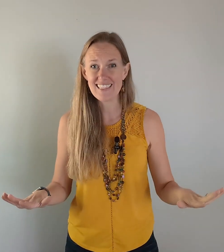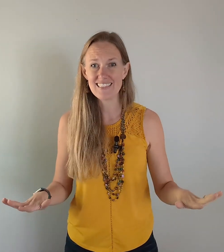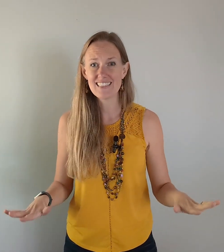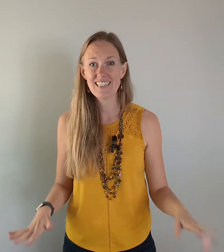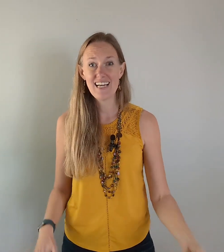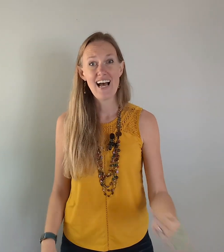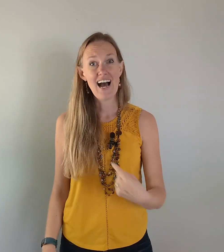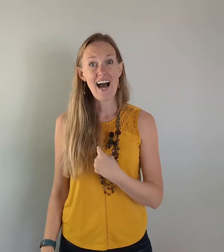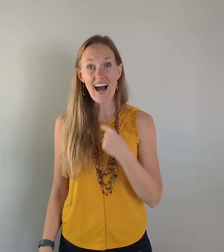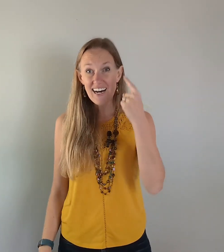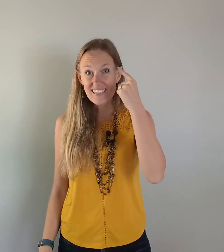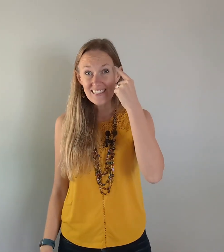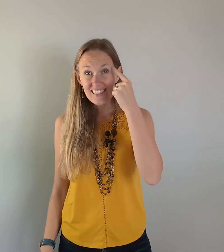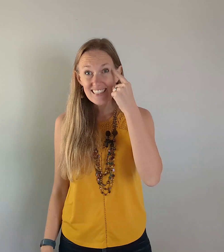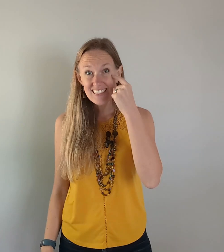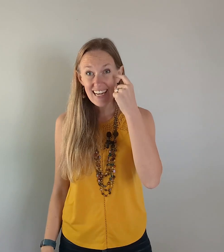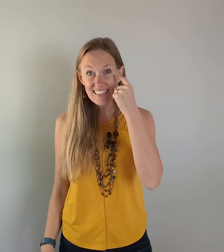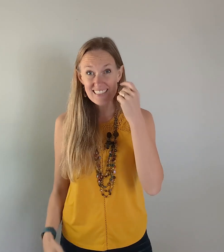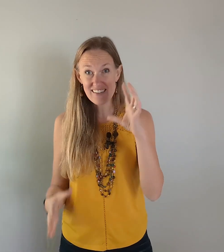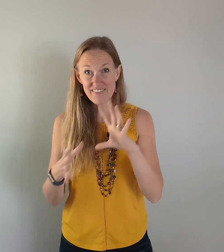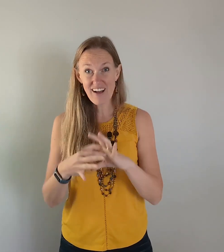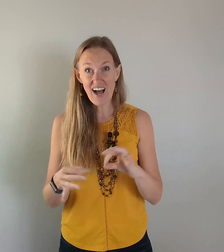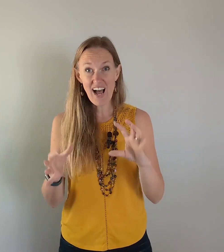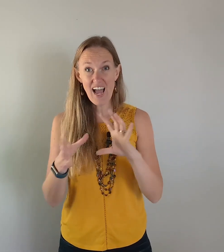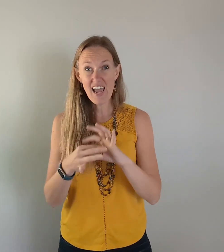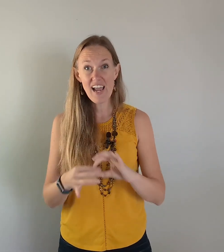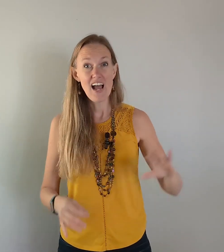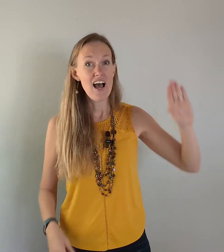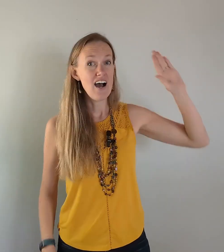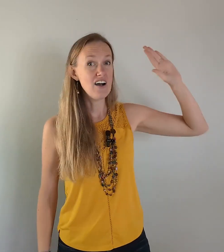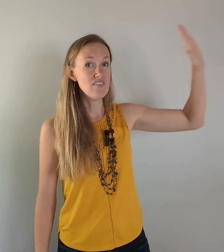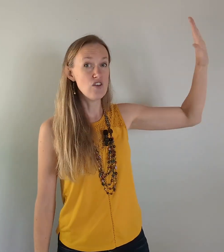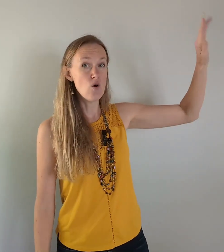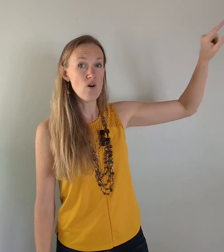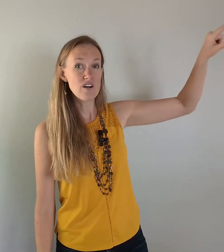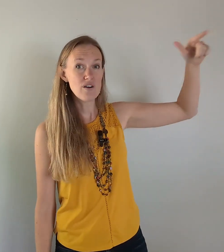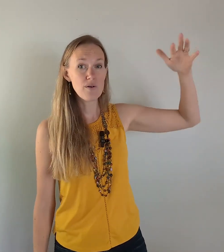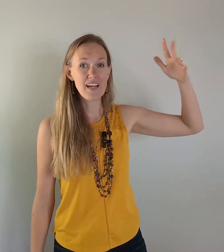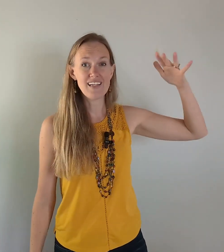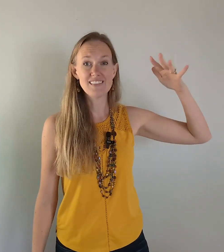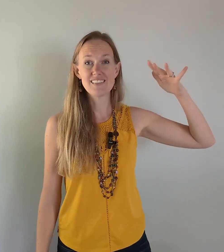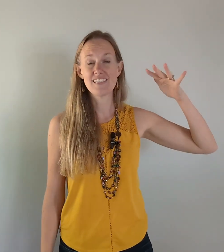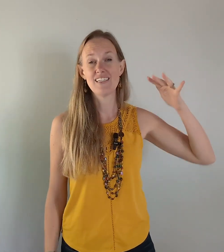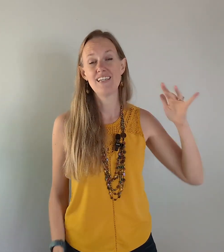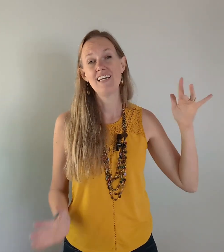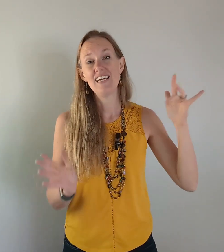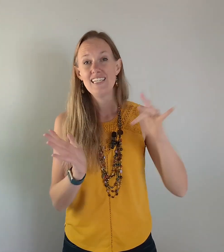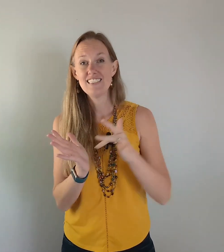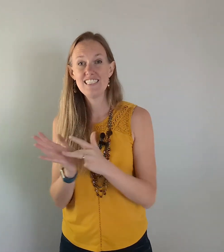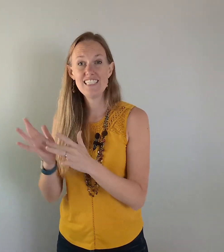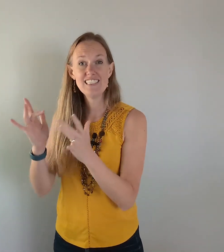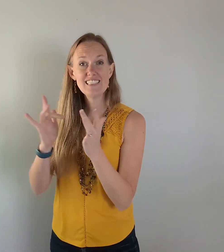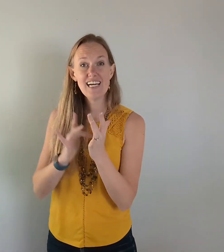silent. I'll testify of your grace.